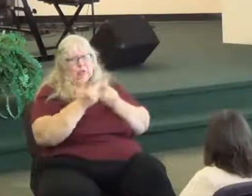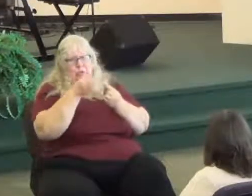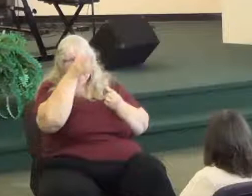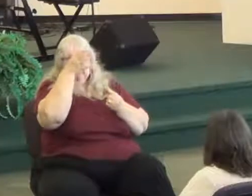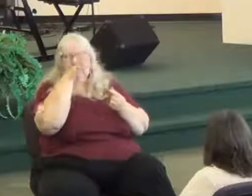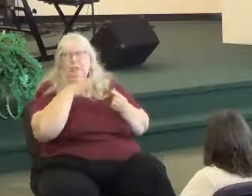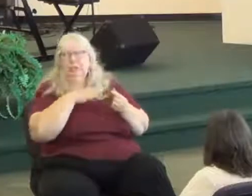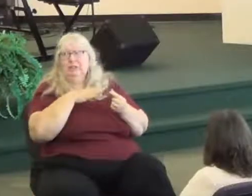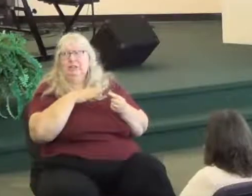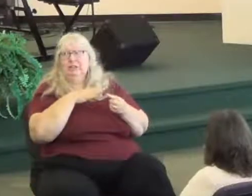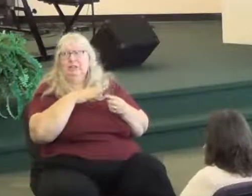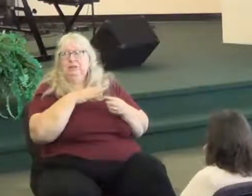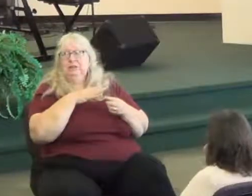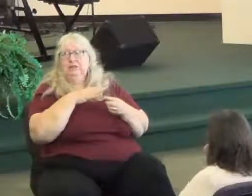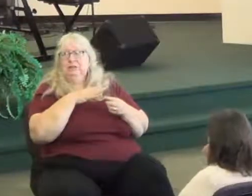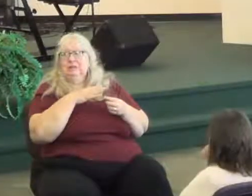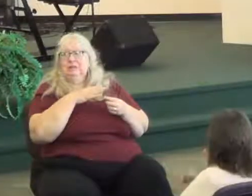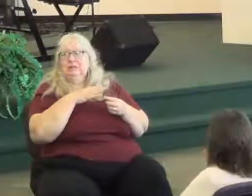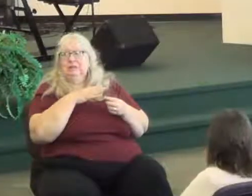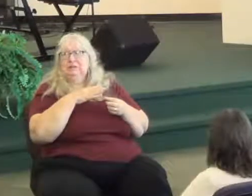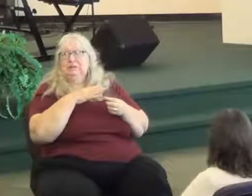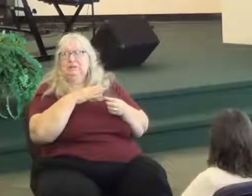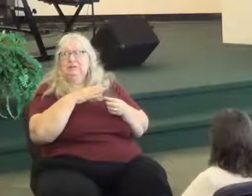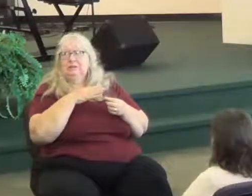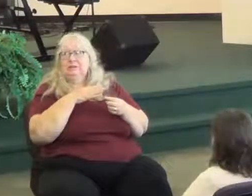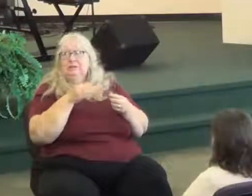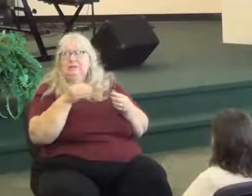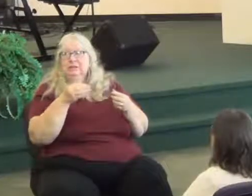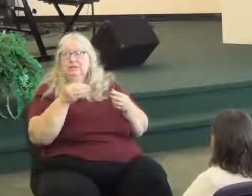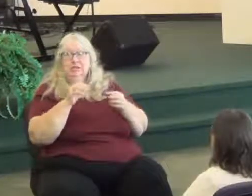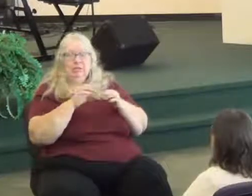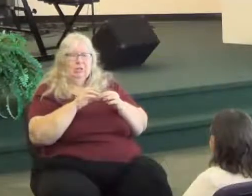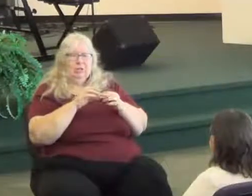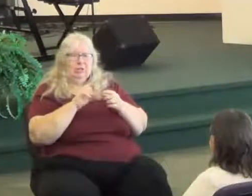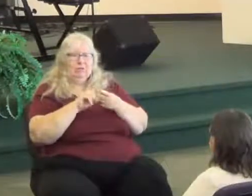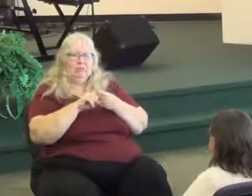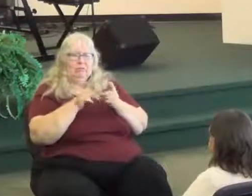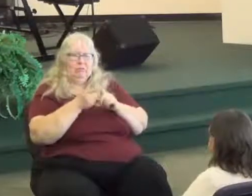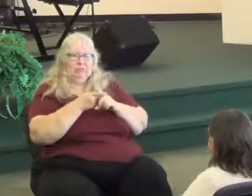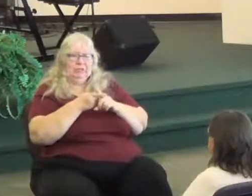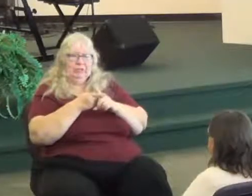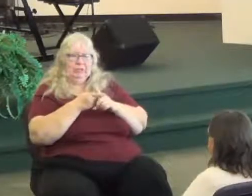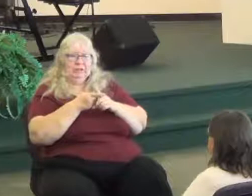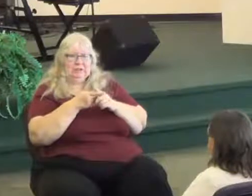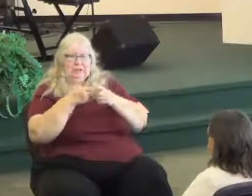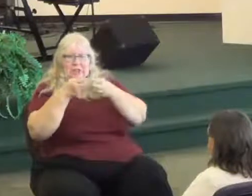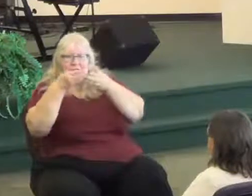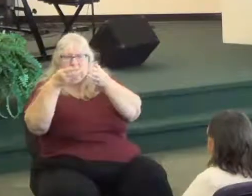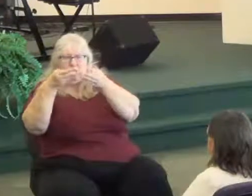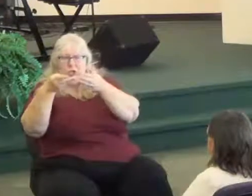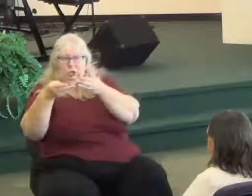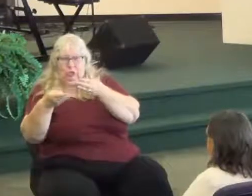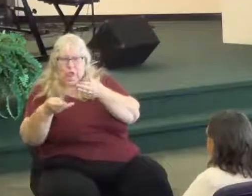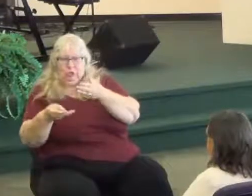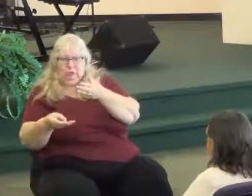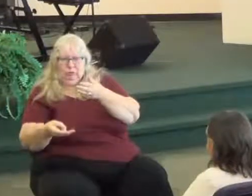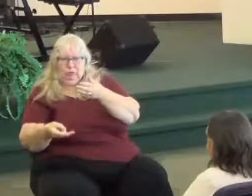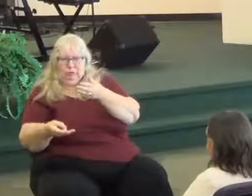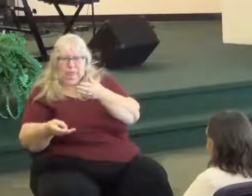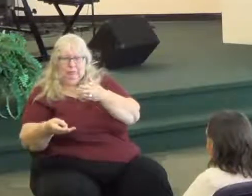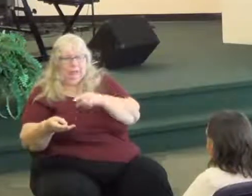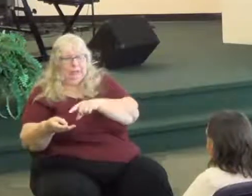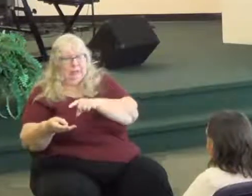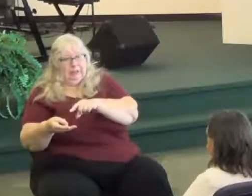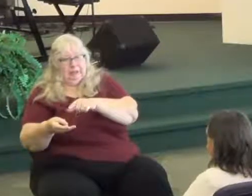their friend on a mat, and they lower him down. Remember that story through the roof? He's a paralytic. Guy can't walk. And he's known as a miracle